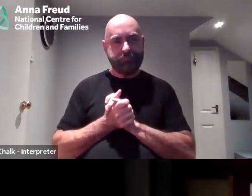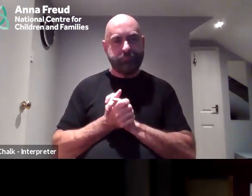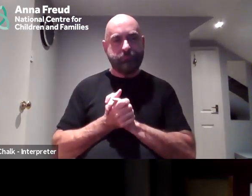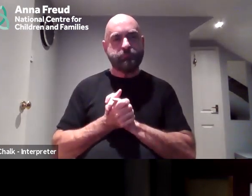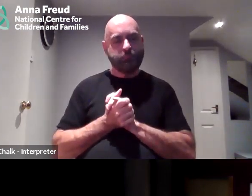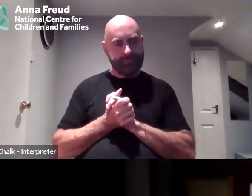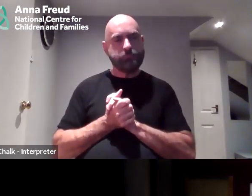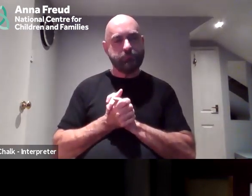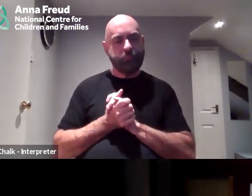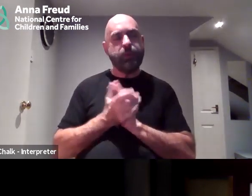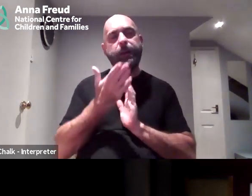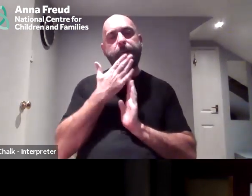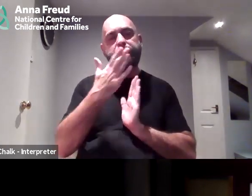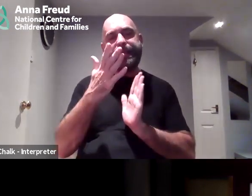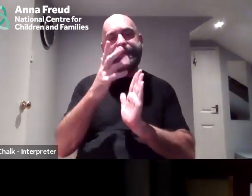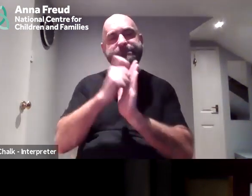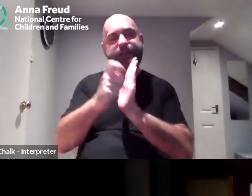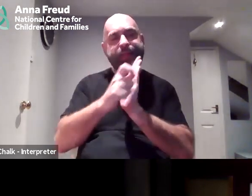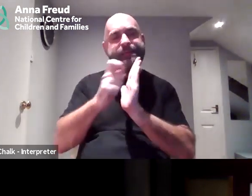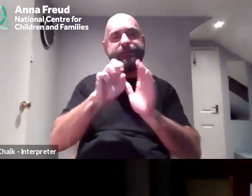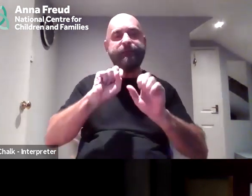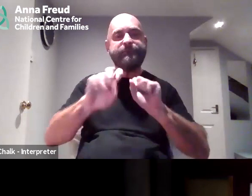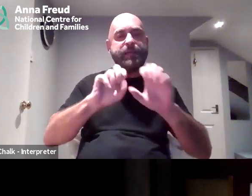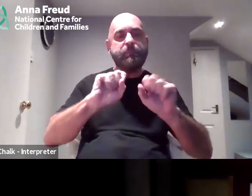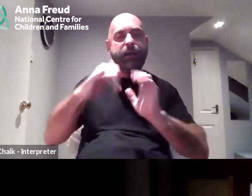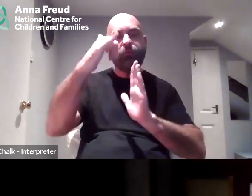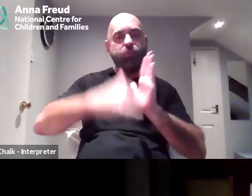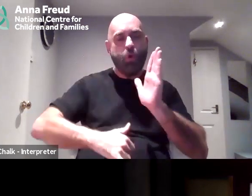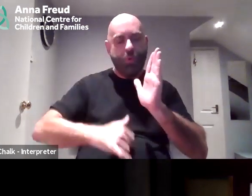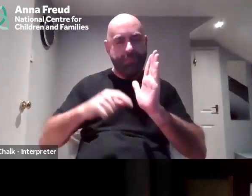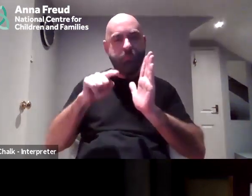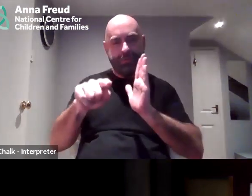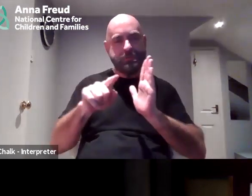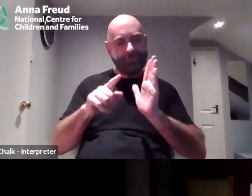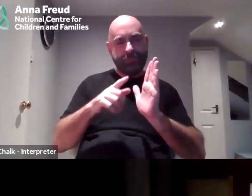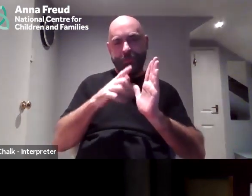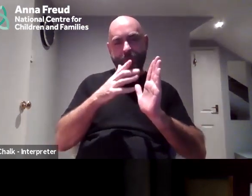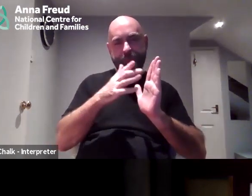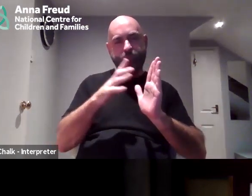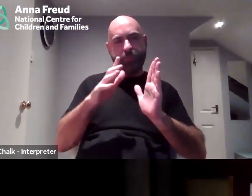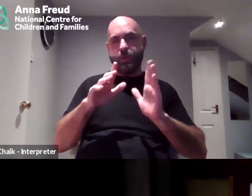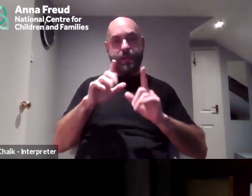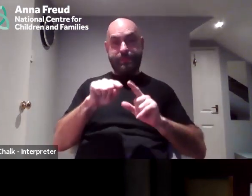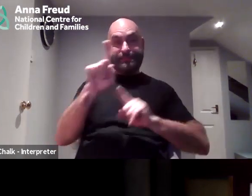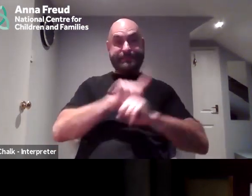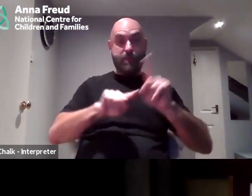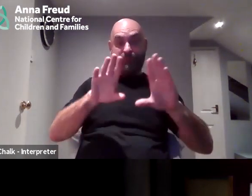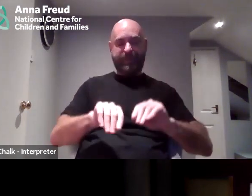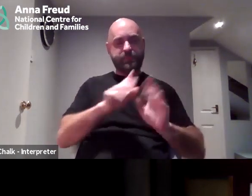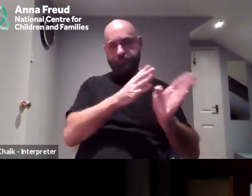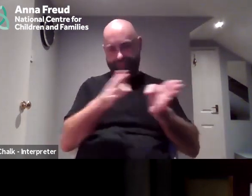you do fill in the feedback form, which you'll be directed to once the seminar has finished.